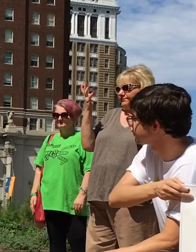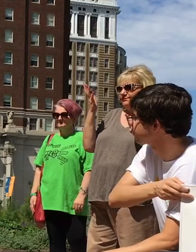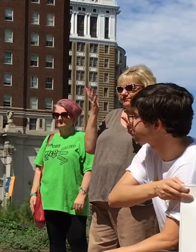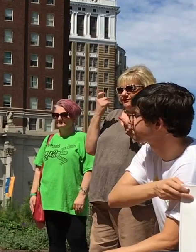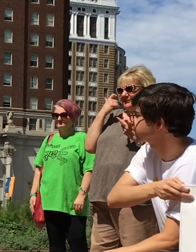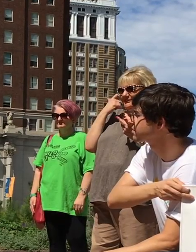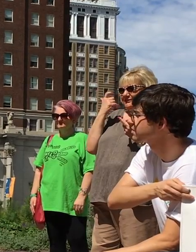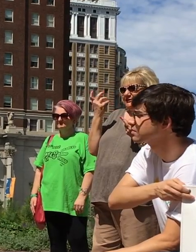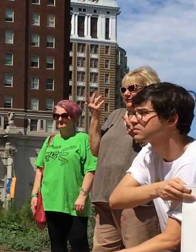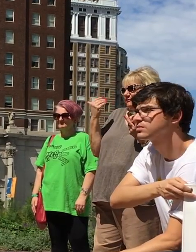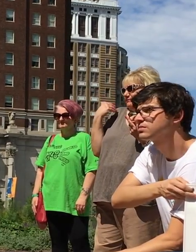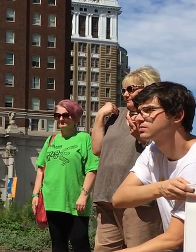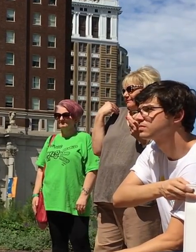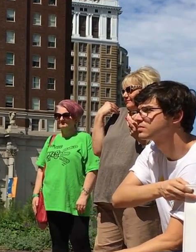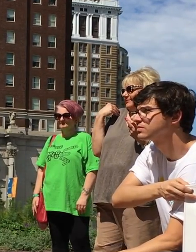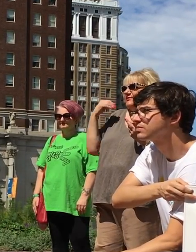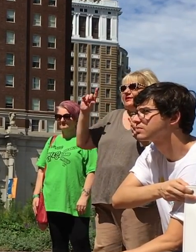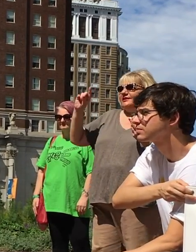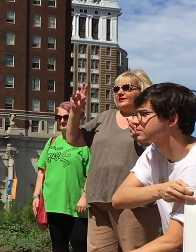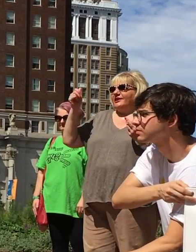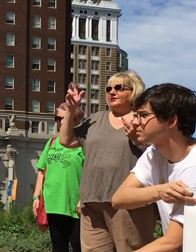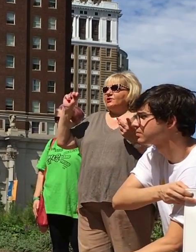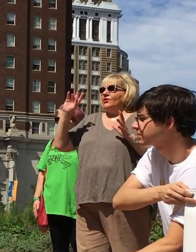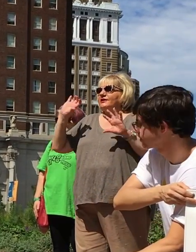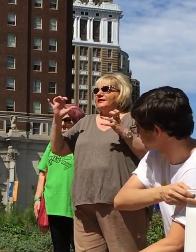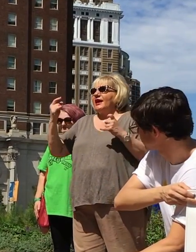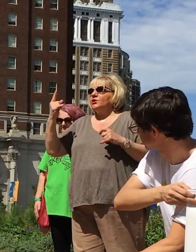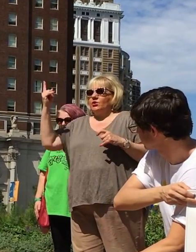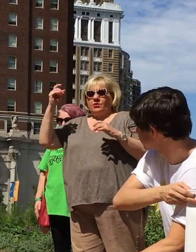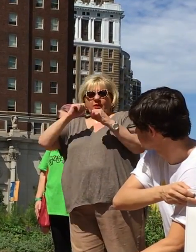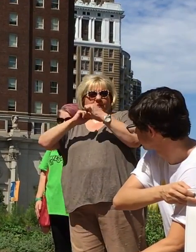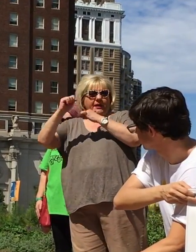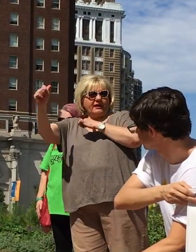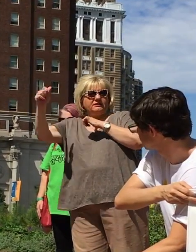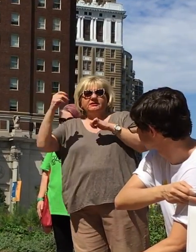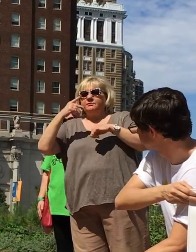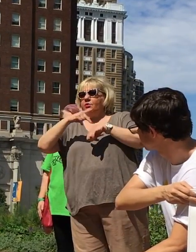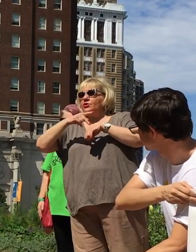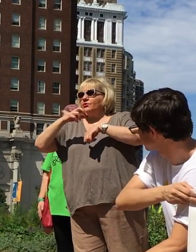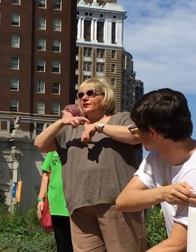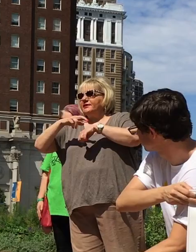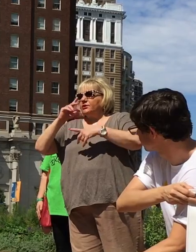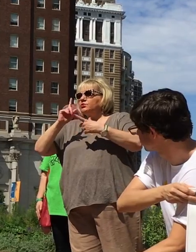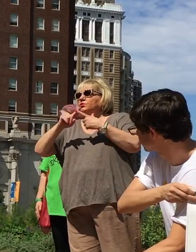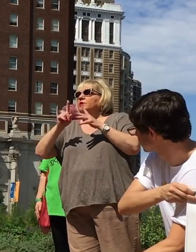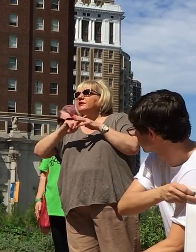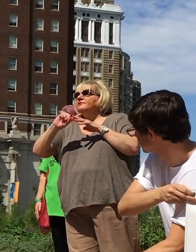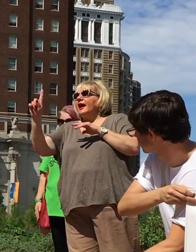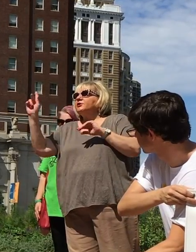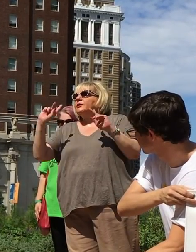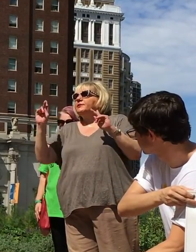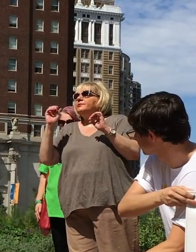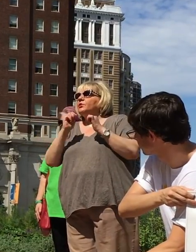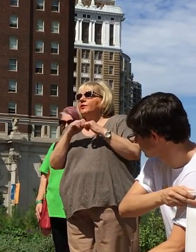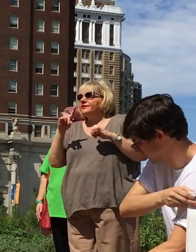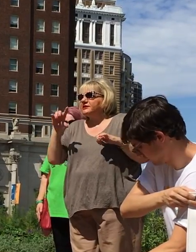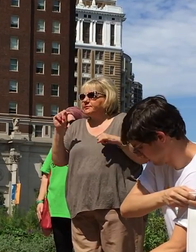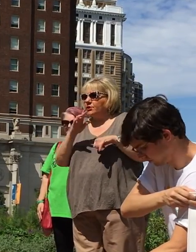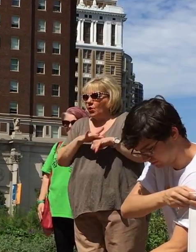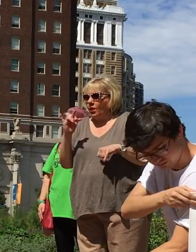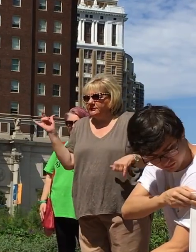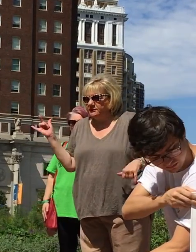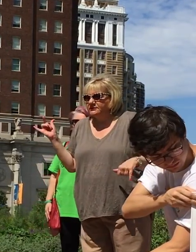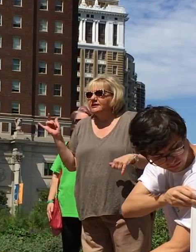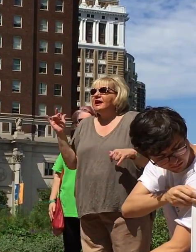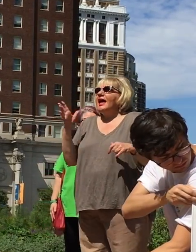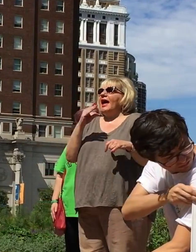after Dorian Category 1 passed through Puerto Rico, they were able to evacuate people with disabilities early and